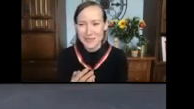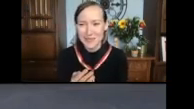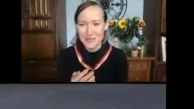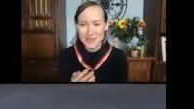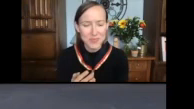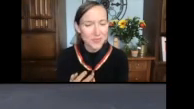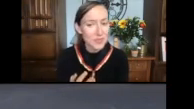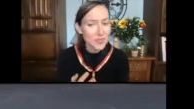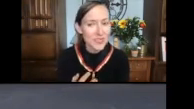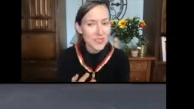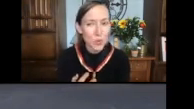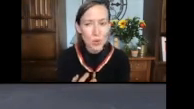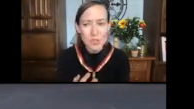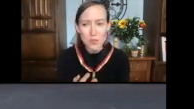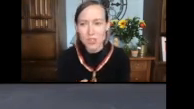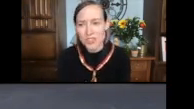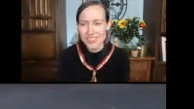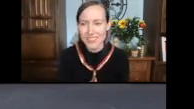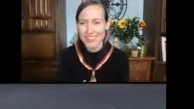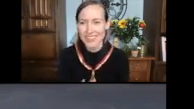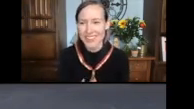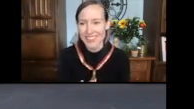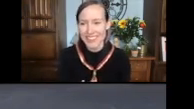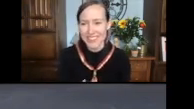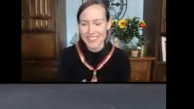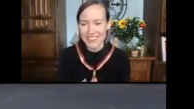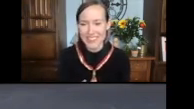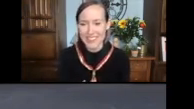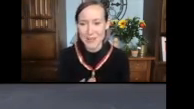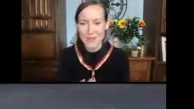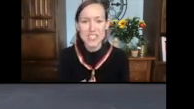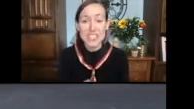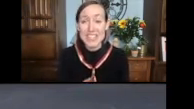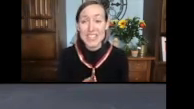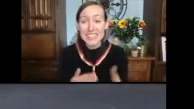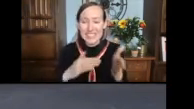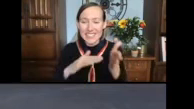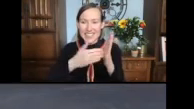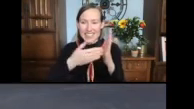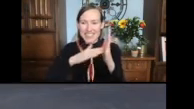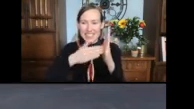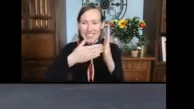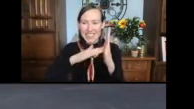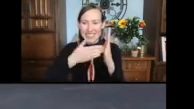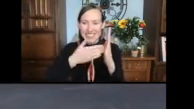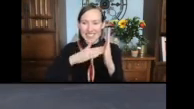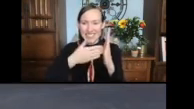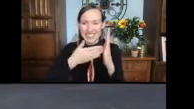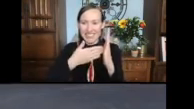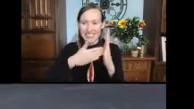Okay, so anybody What was first? word? Oh, cheese. Cheese.